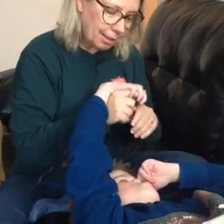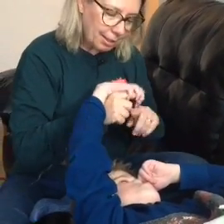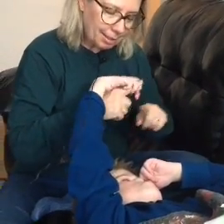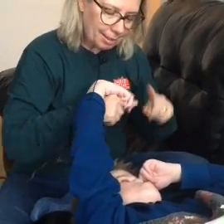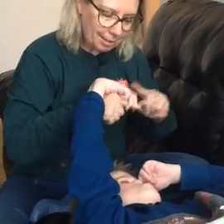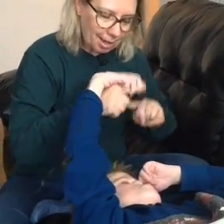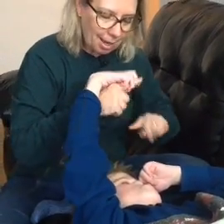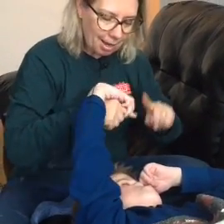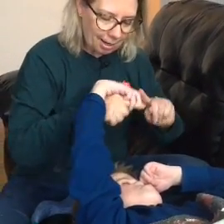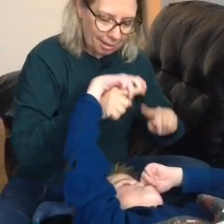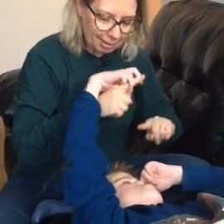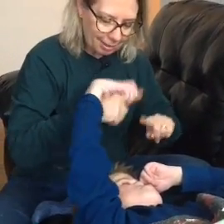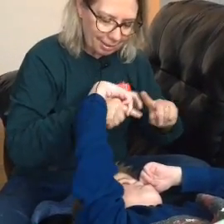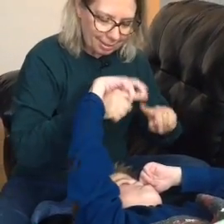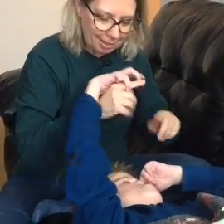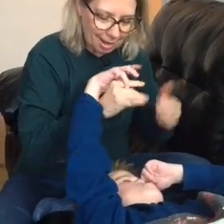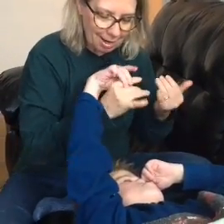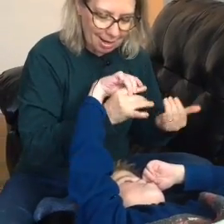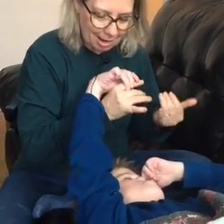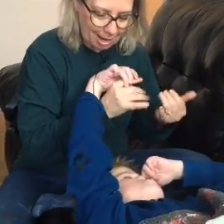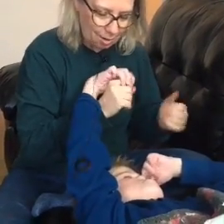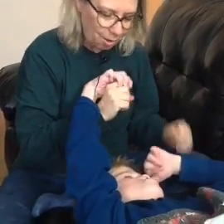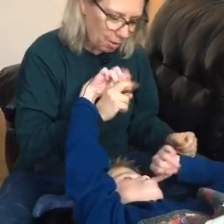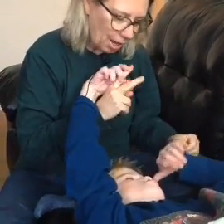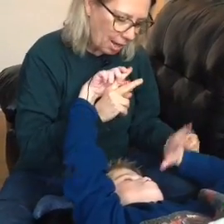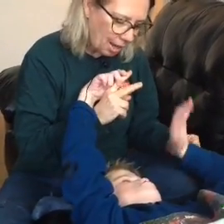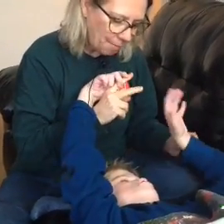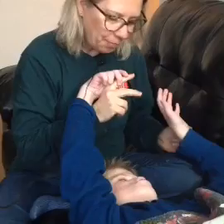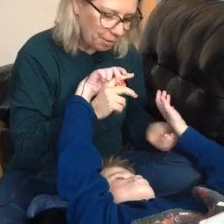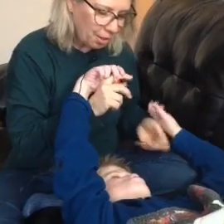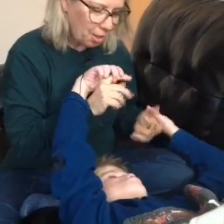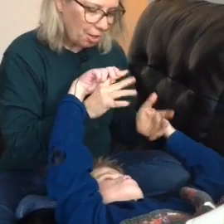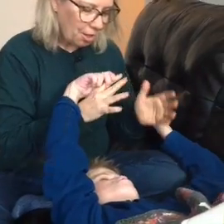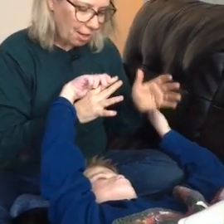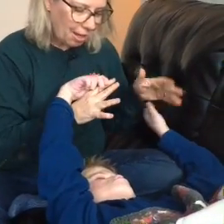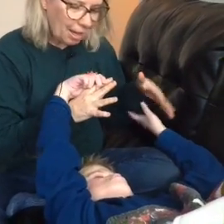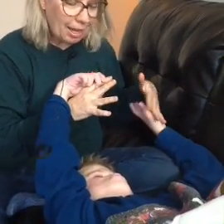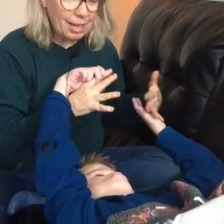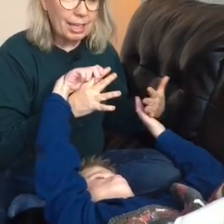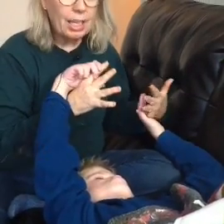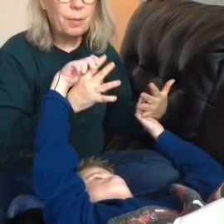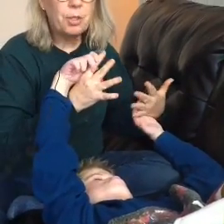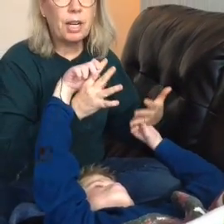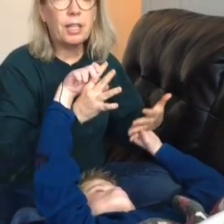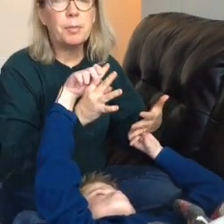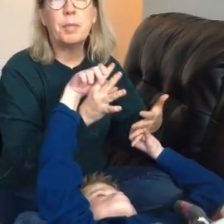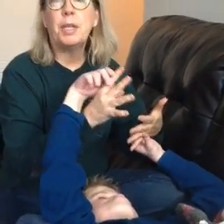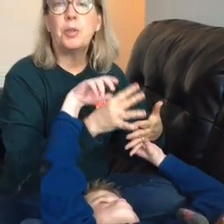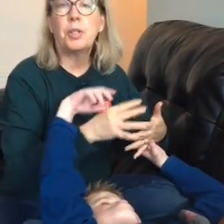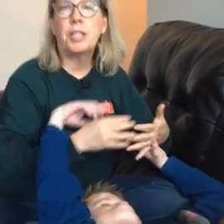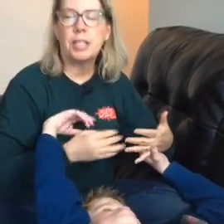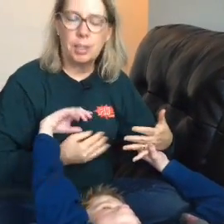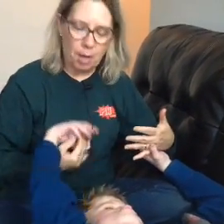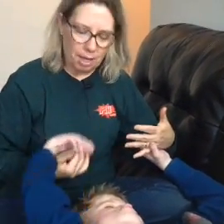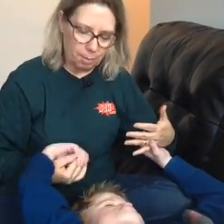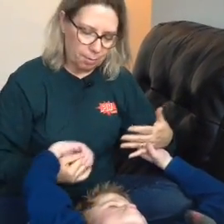let's sign. Let's sign now, okay? And again, we try to give him as many choices as possible.